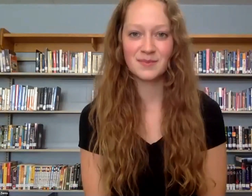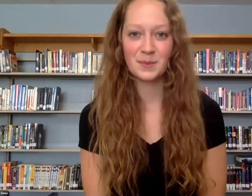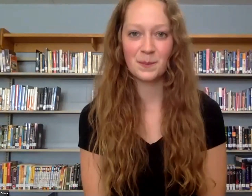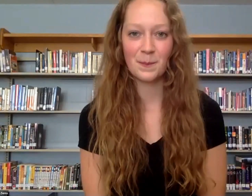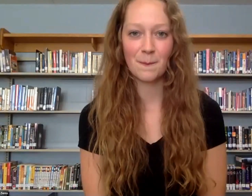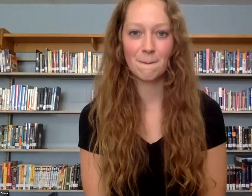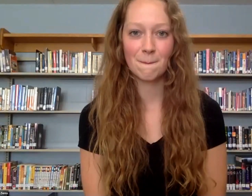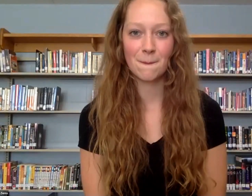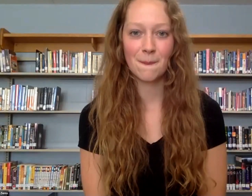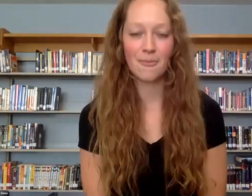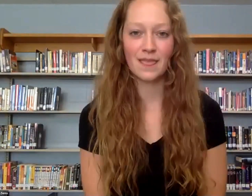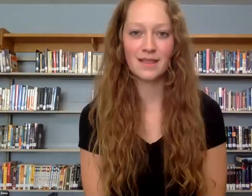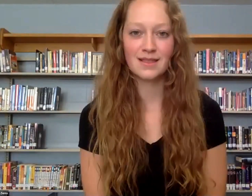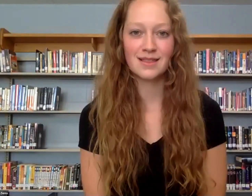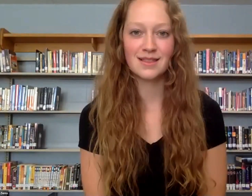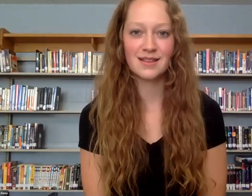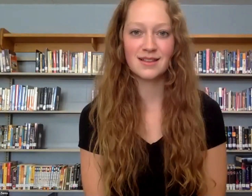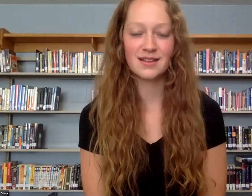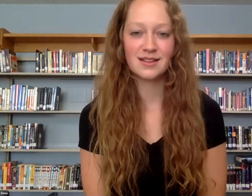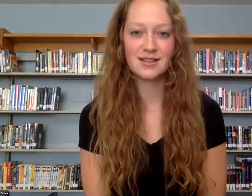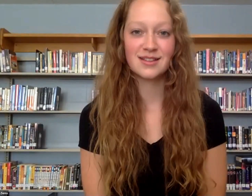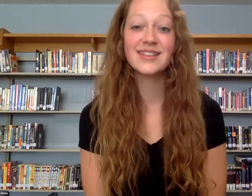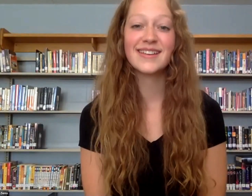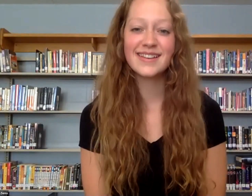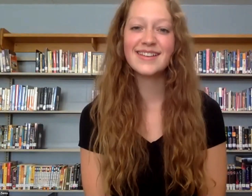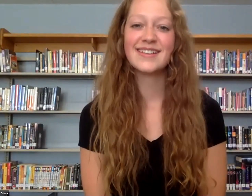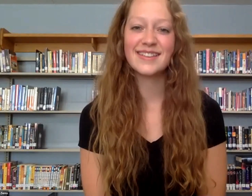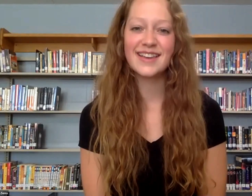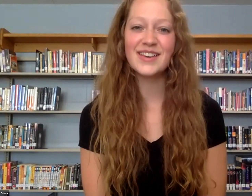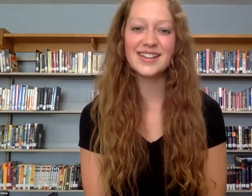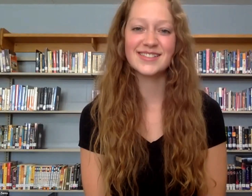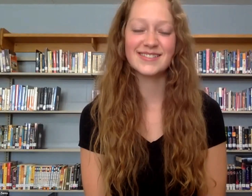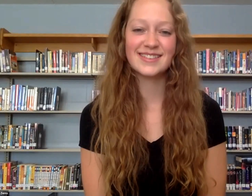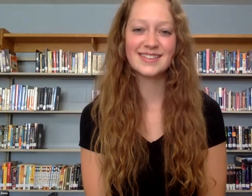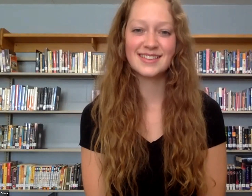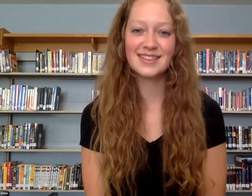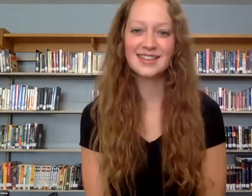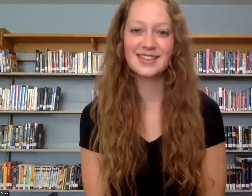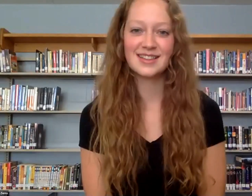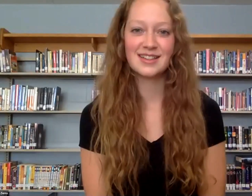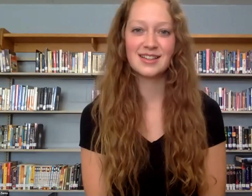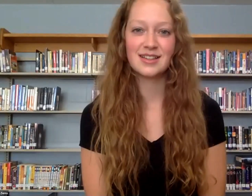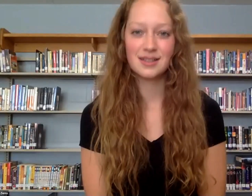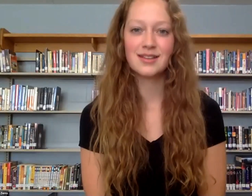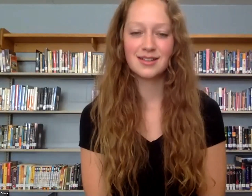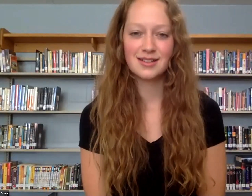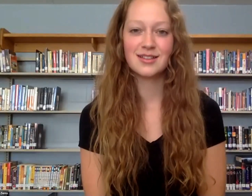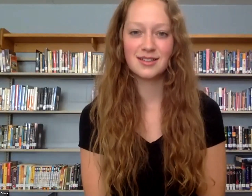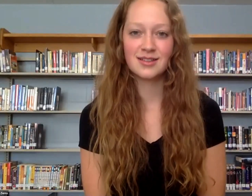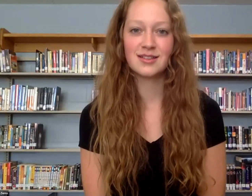kind of use some of the things that we've learned in their own sentence maybe, and then just have a parent post that to our Facebook.